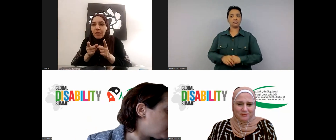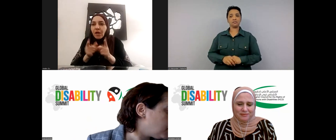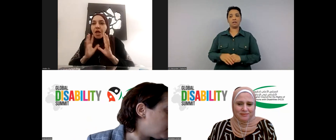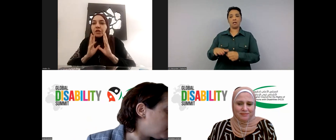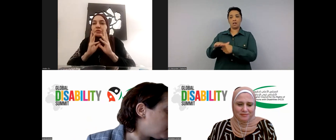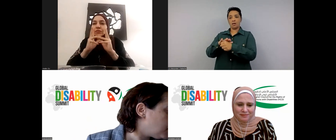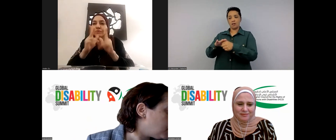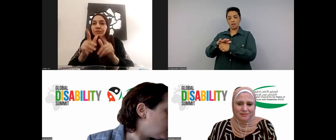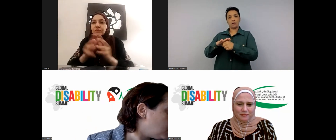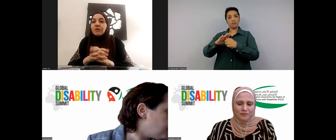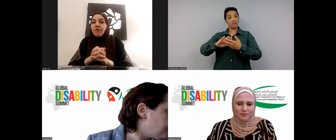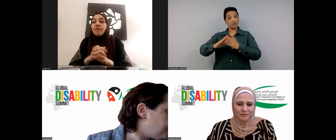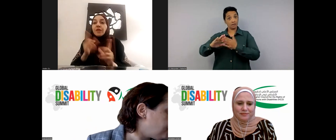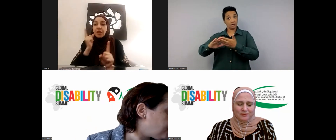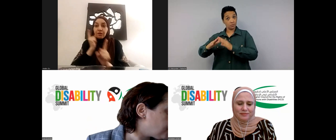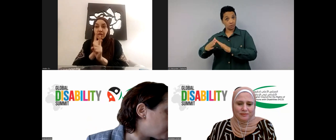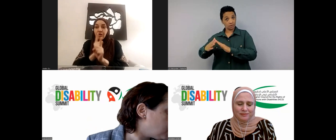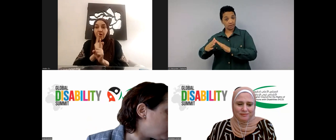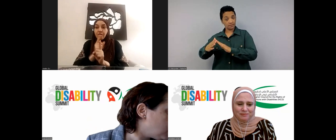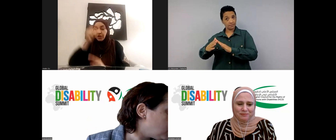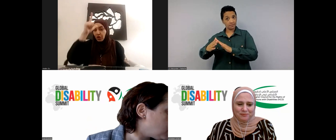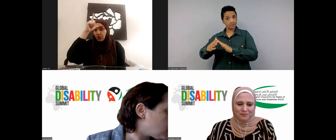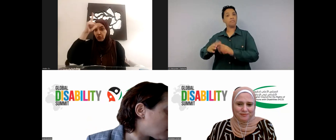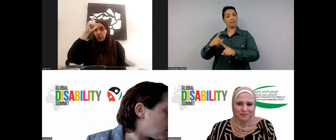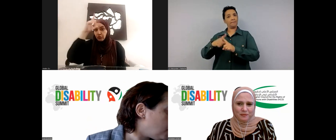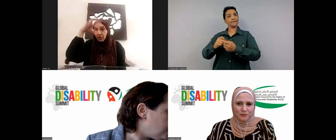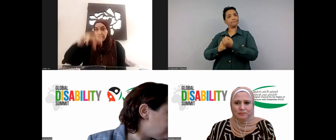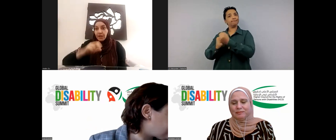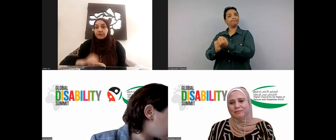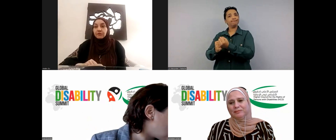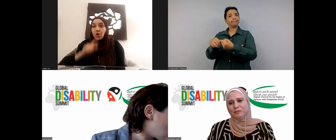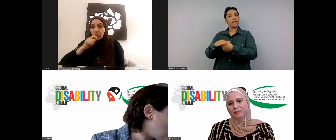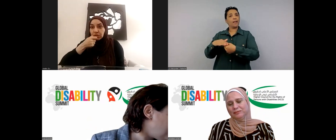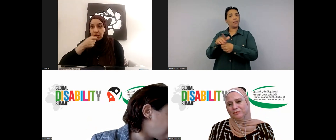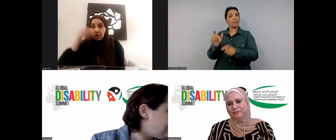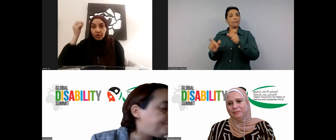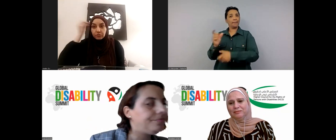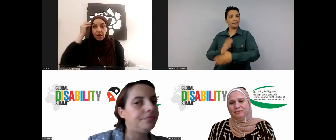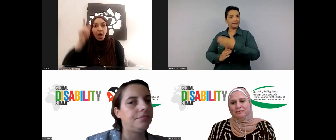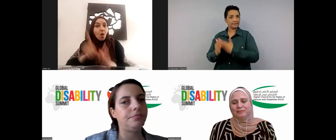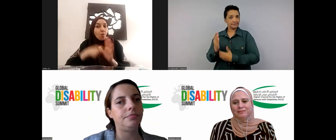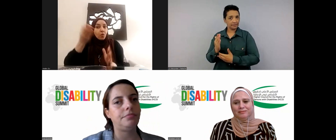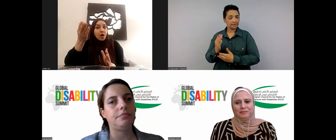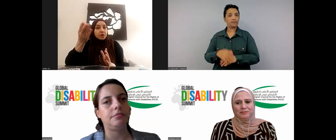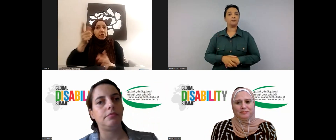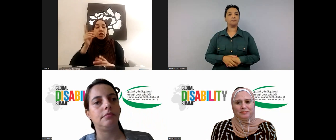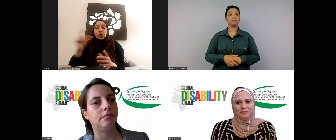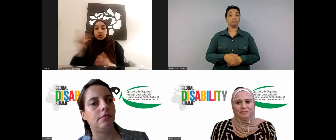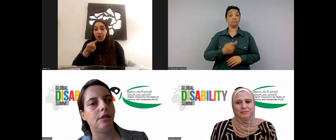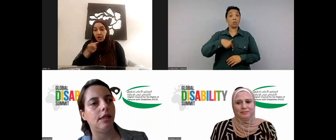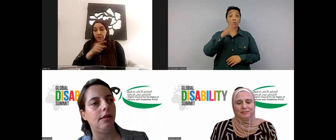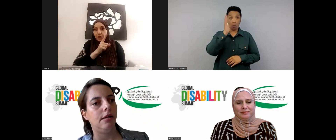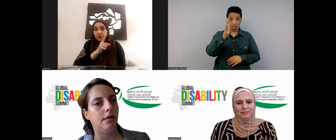communities assisting people with disabilities. There is going to be a meeting that is going